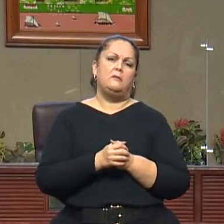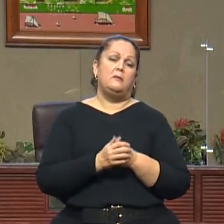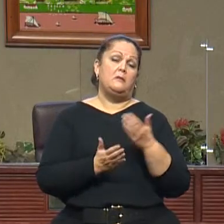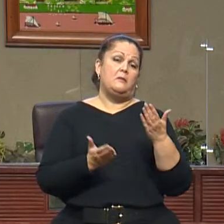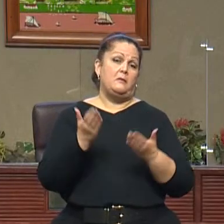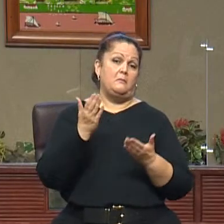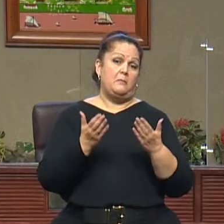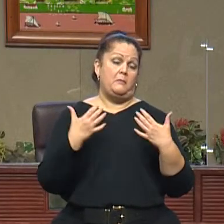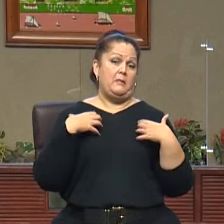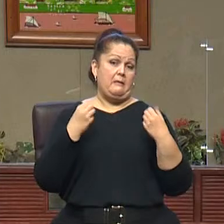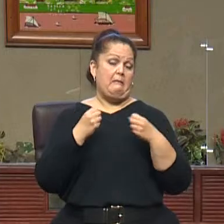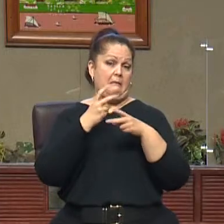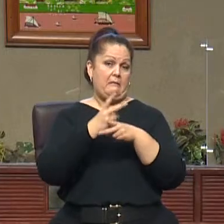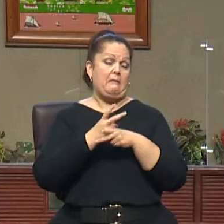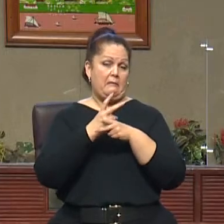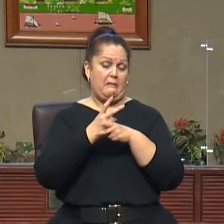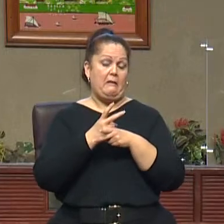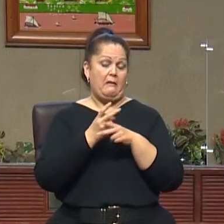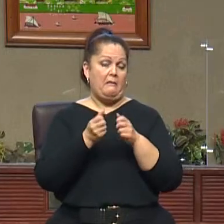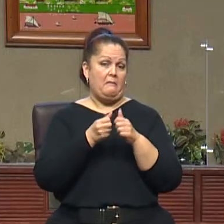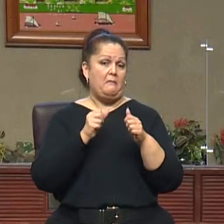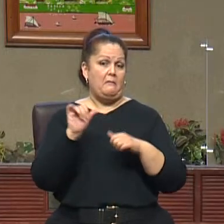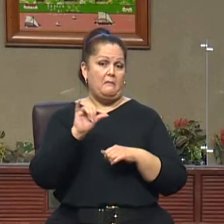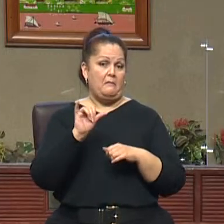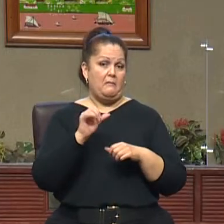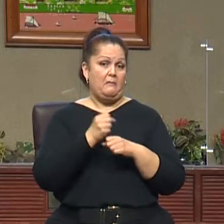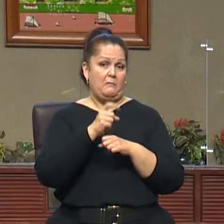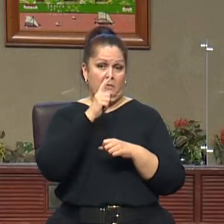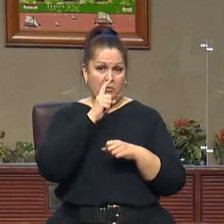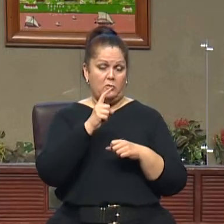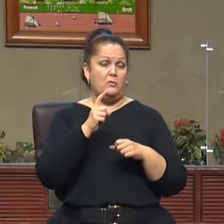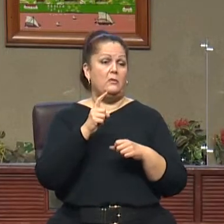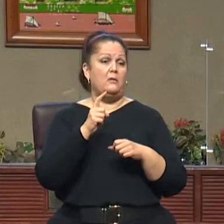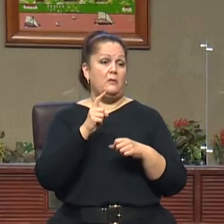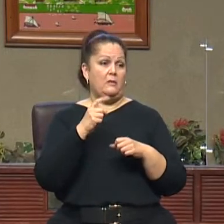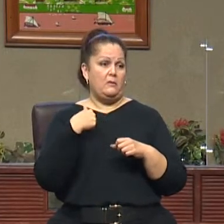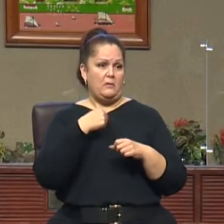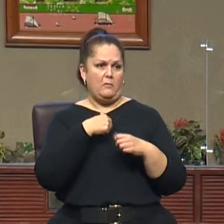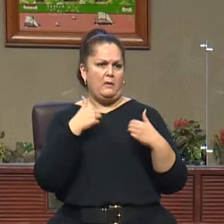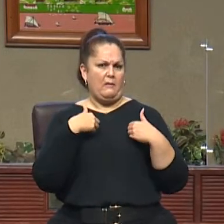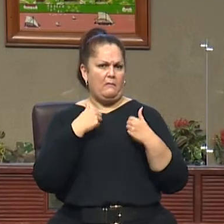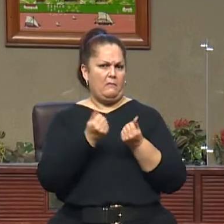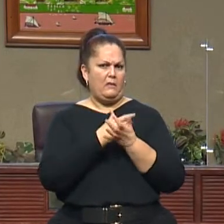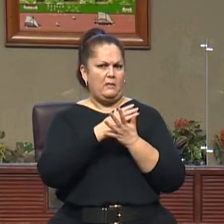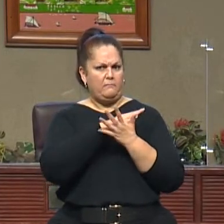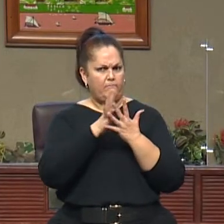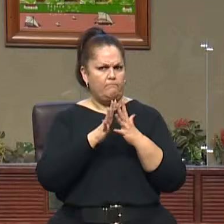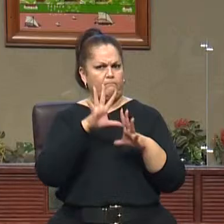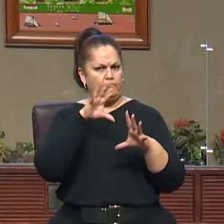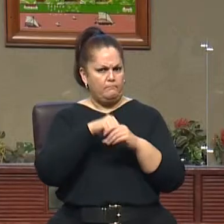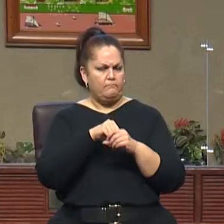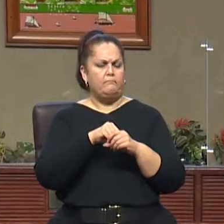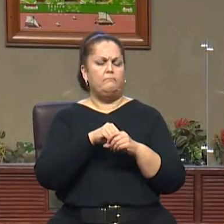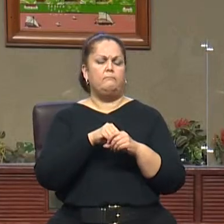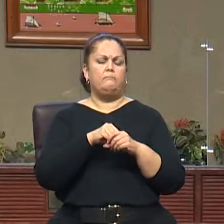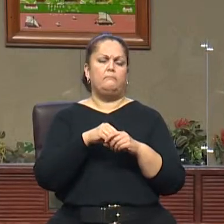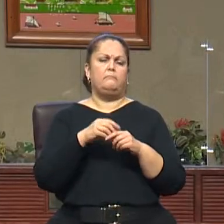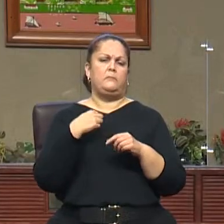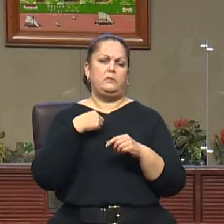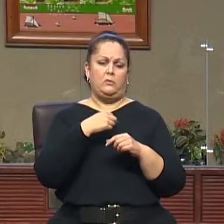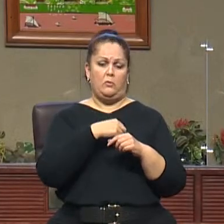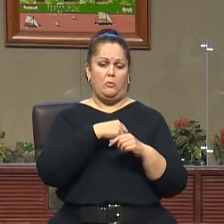preventative health care perspective, we want to make certain that we're addressing all of that going forward so that we can come out